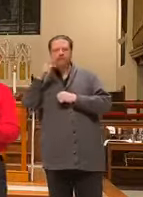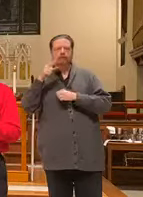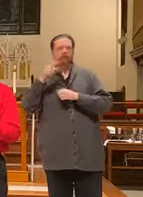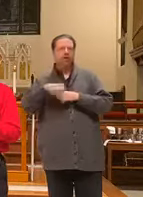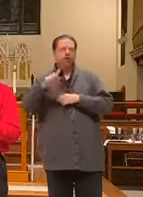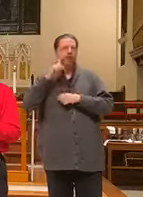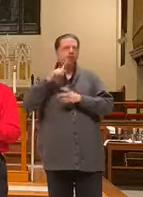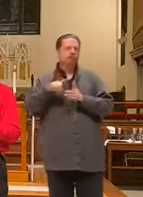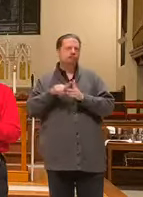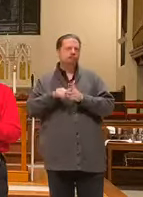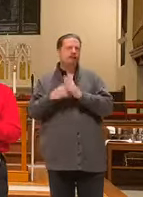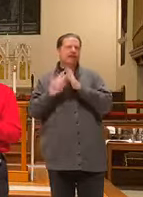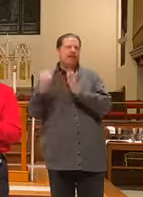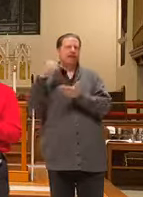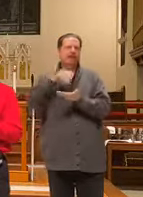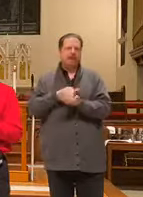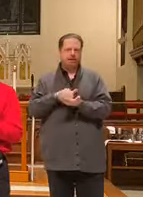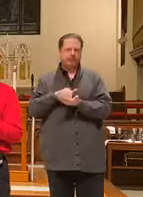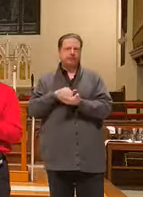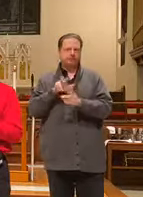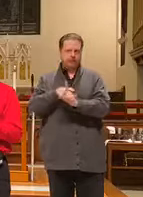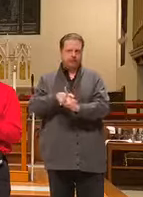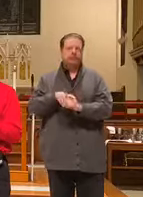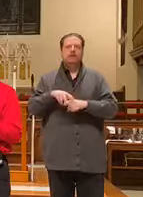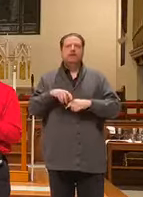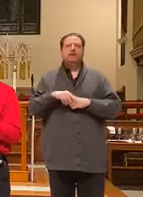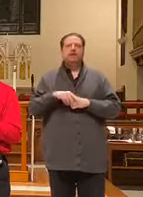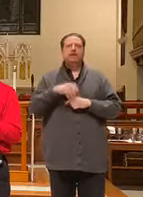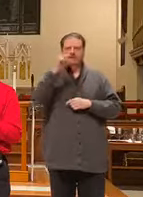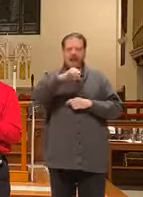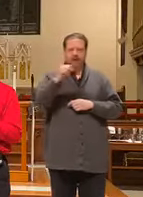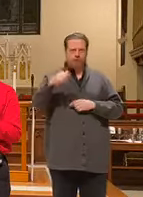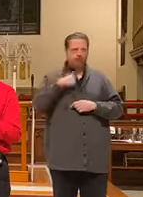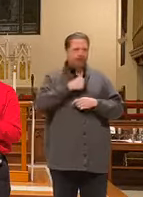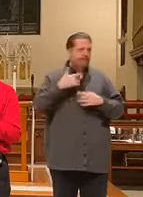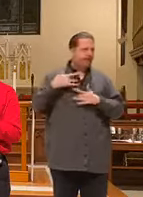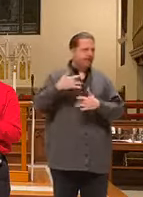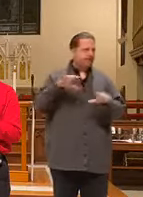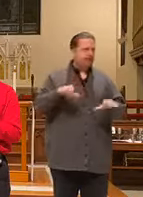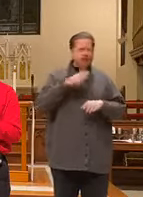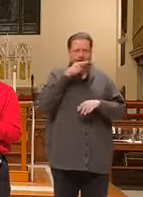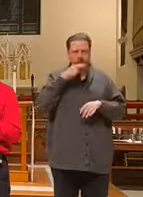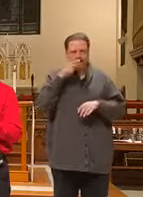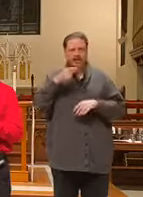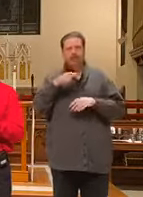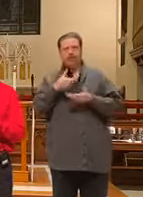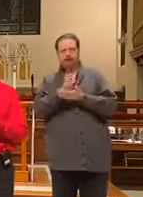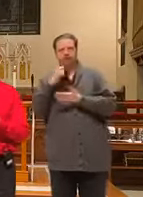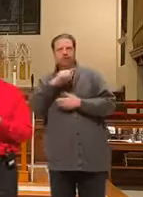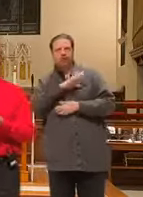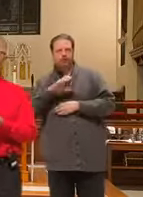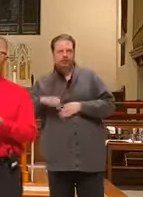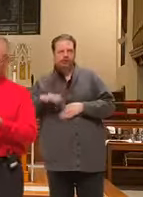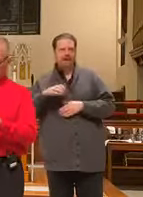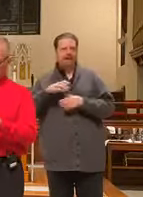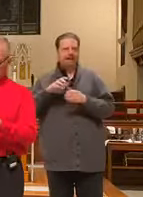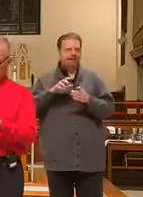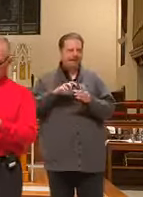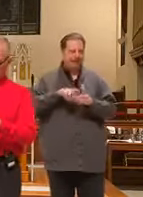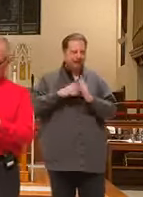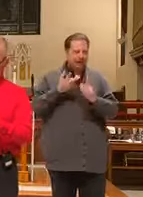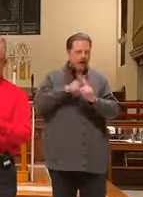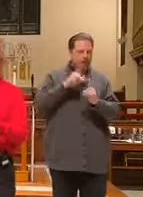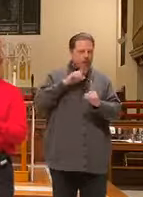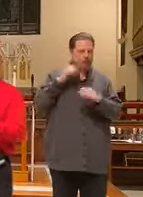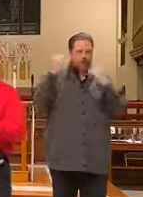reinitiation, and kind of let the sacraments of initiation that we traditionally do in Lent, and the rite of Christian initiation of adults, and the rites of scrutinies,